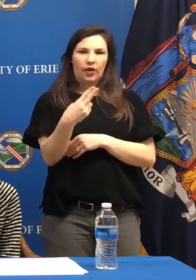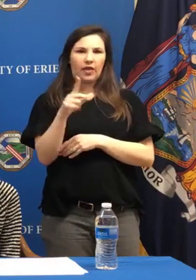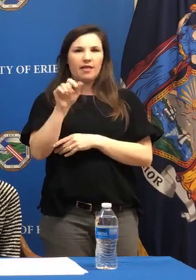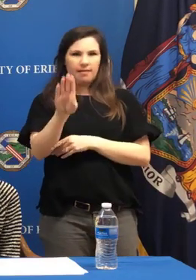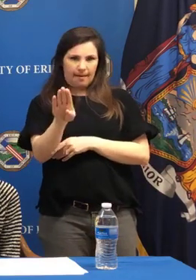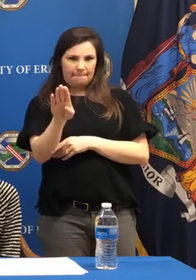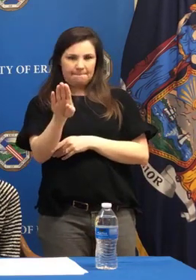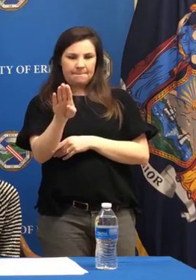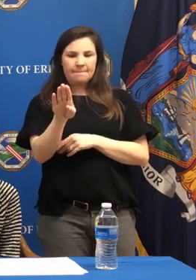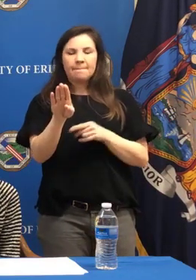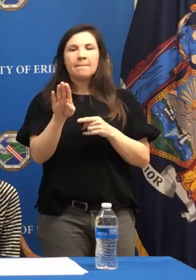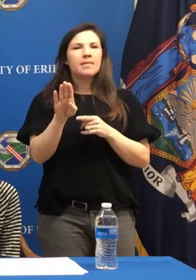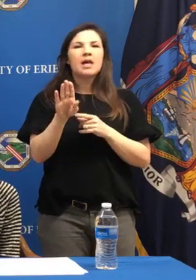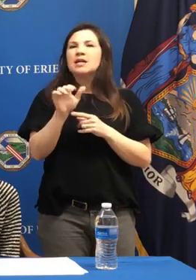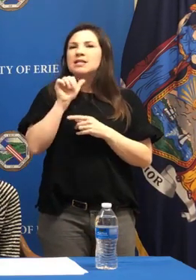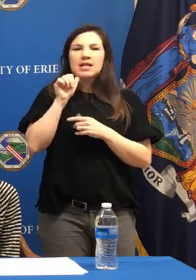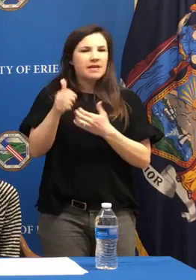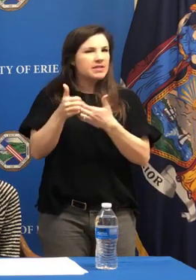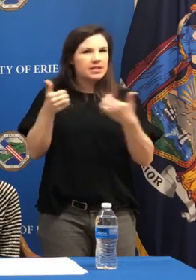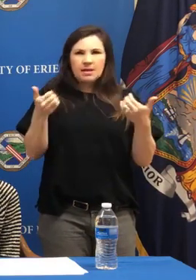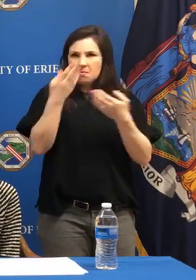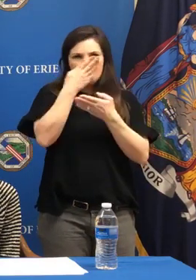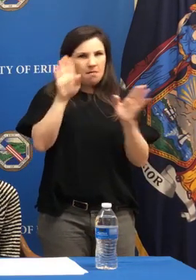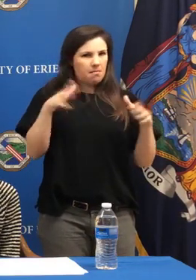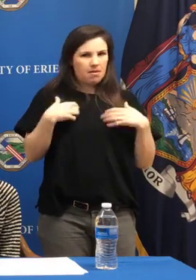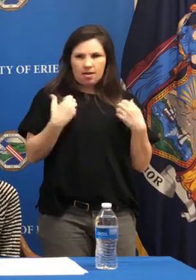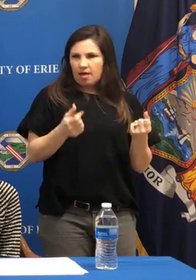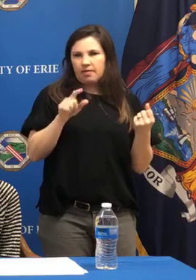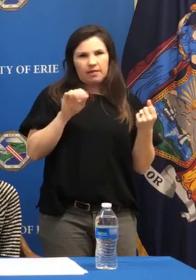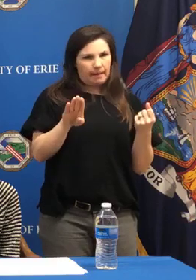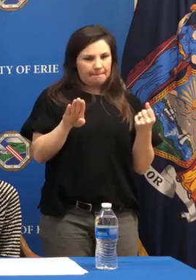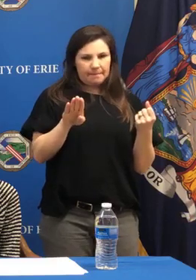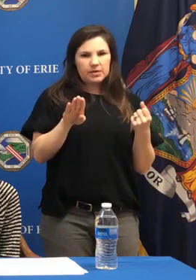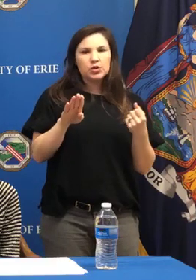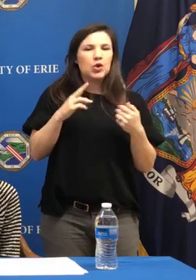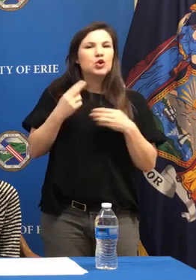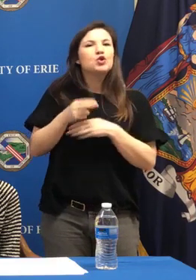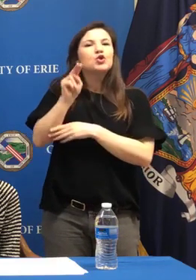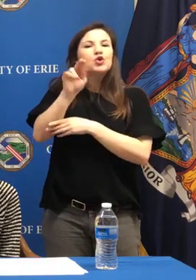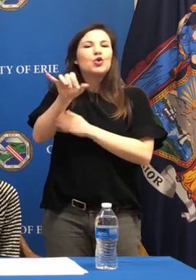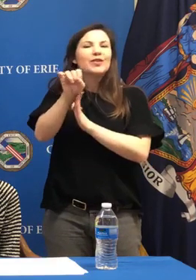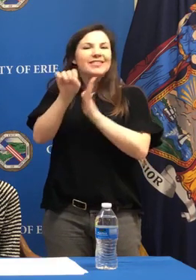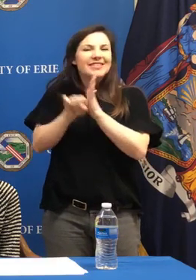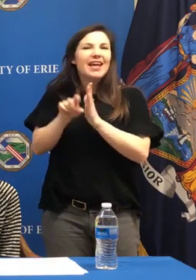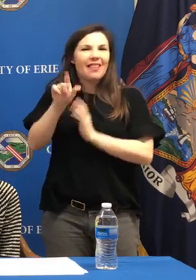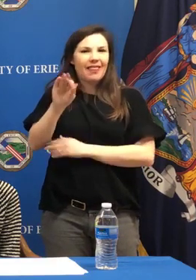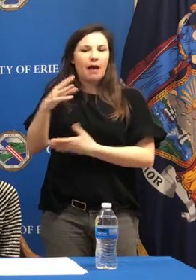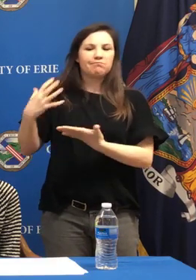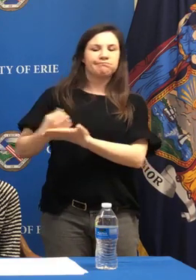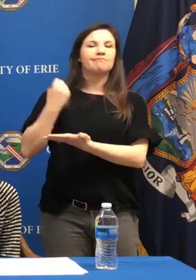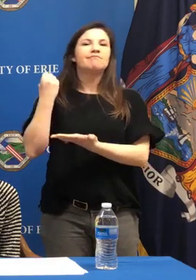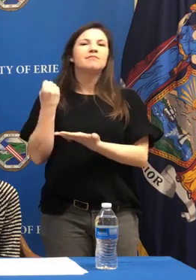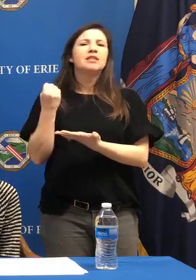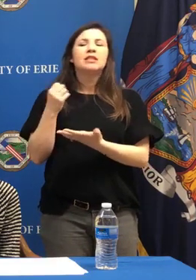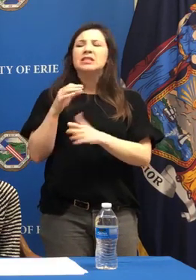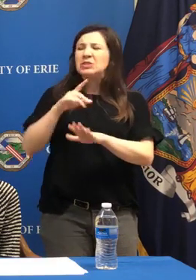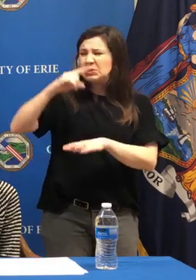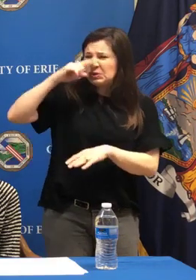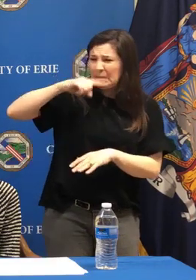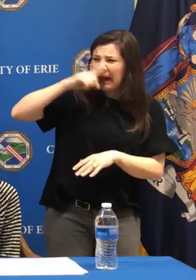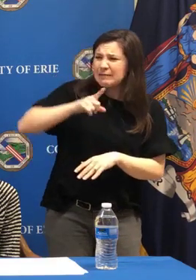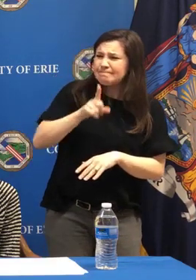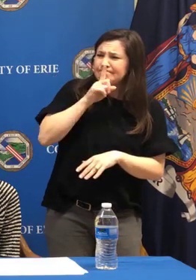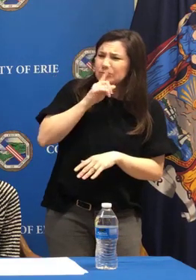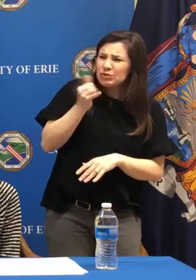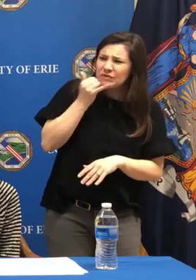Albany it does not have a separate public health lab. They are utilizing the New York State lab, and I believe they're getting. If you could mute your phones